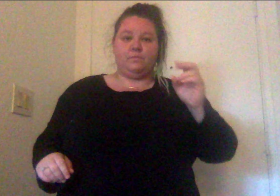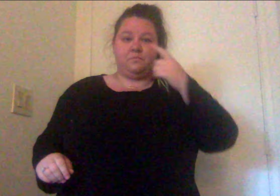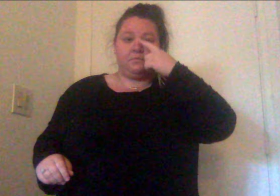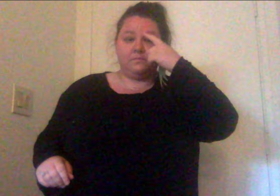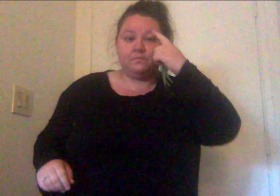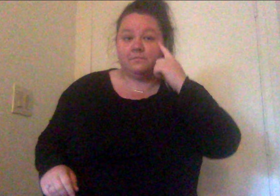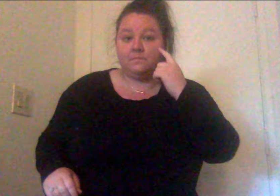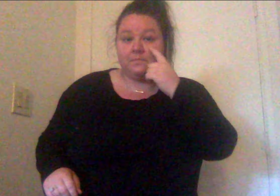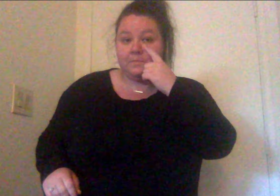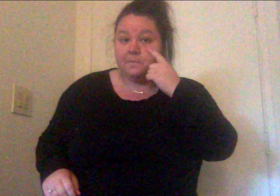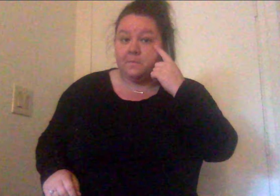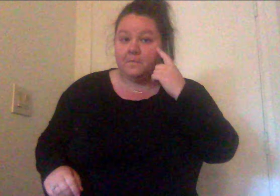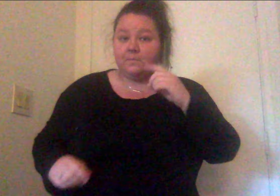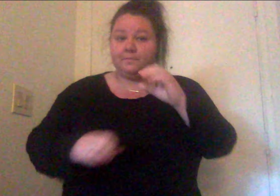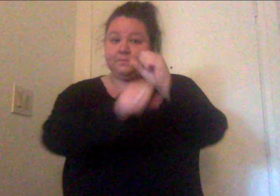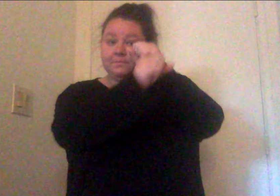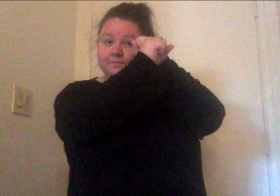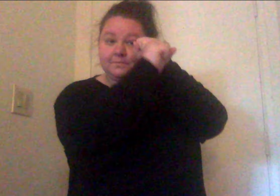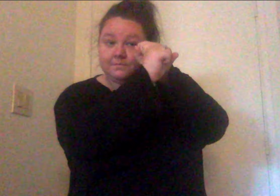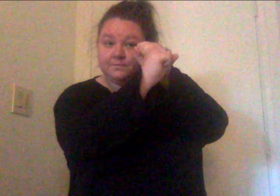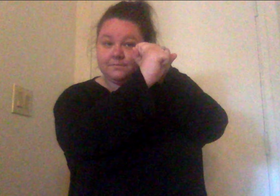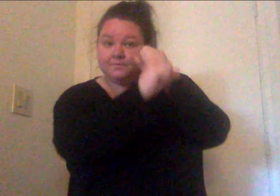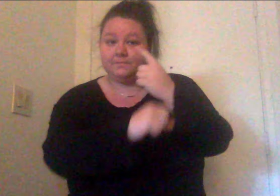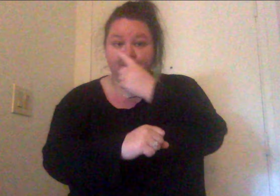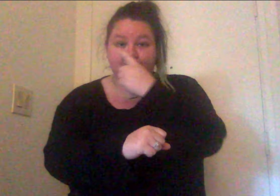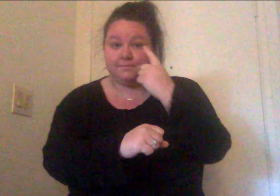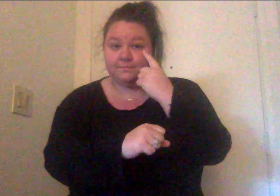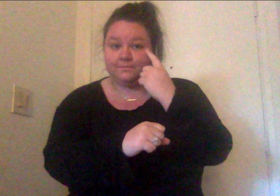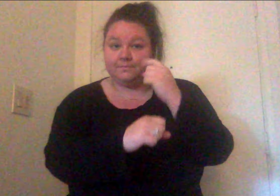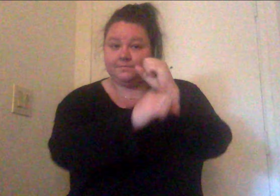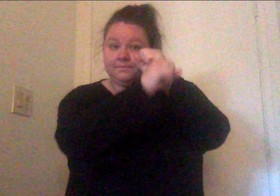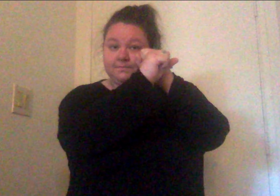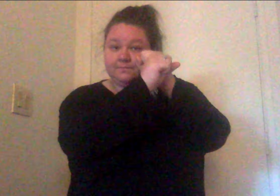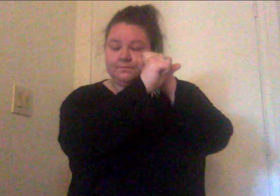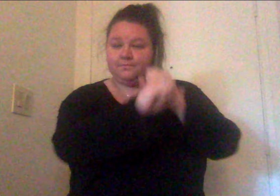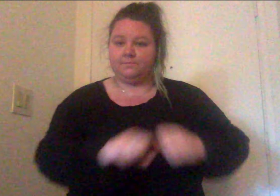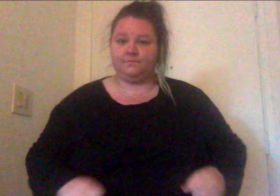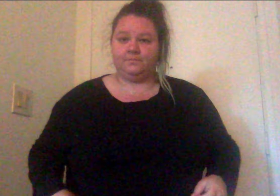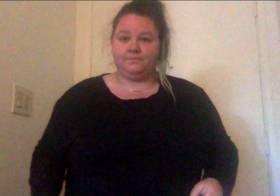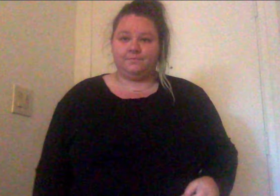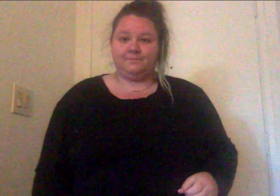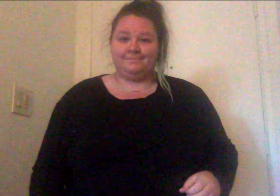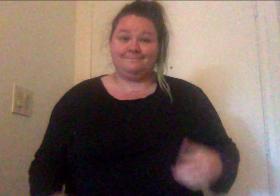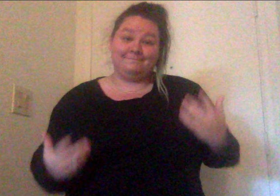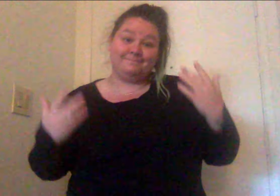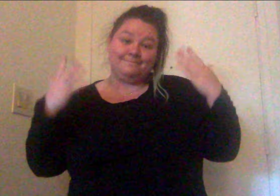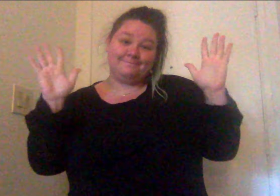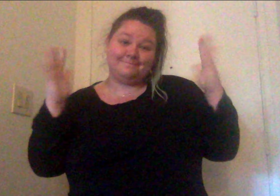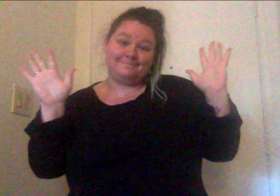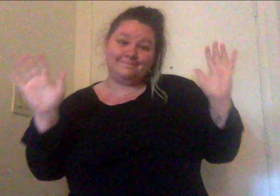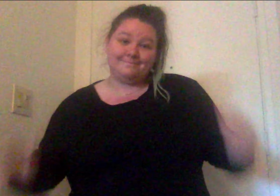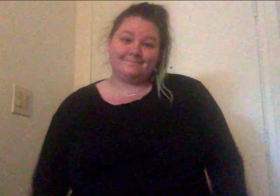is to protect that eye as much as possible. And I believe that's about it.